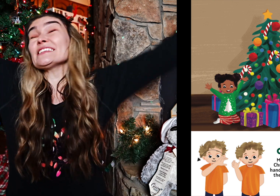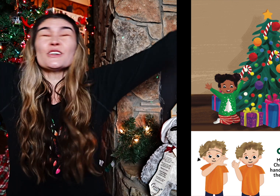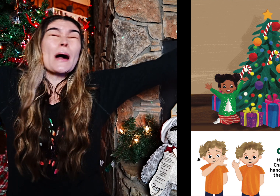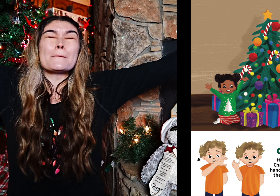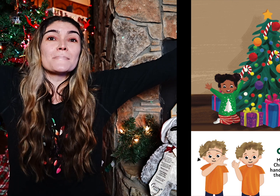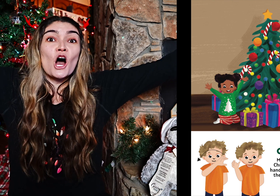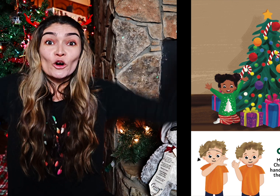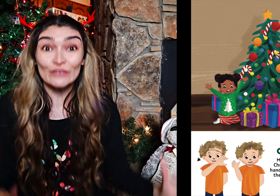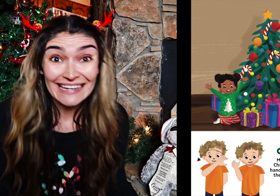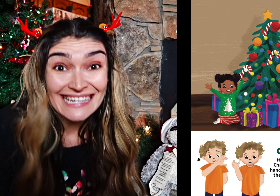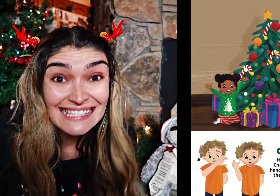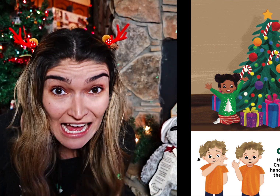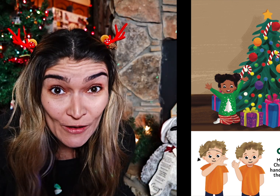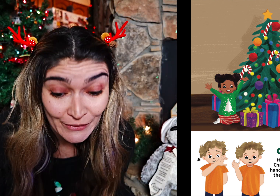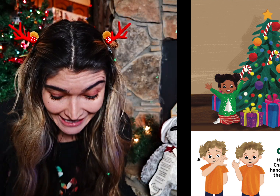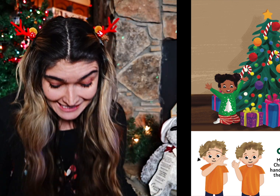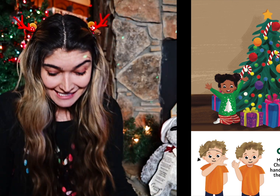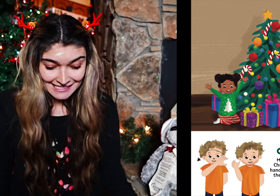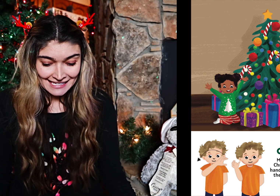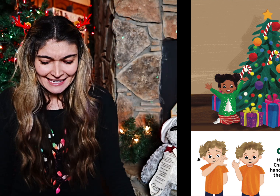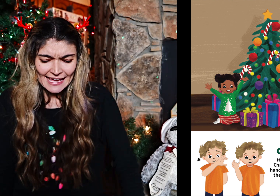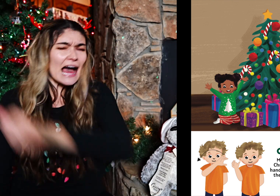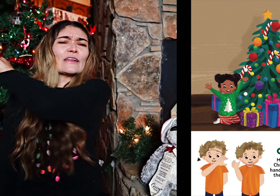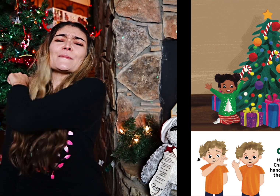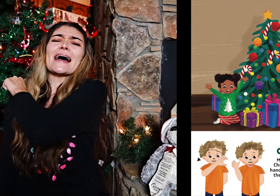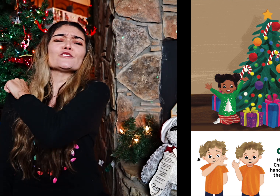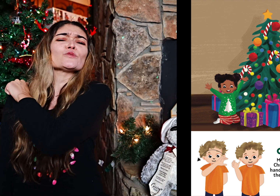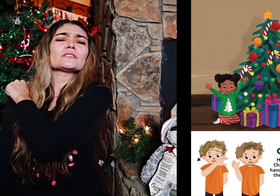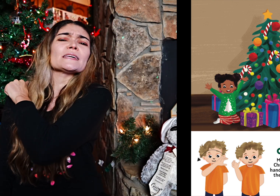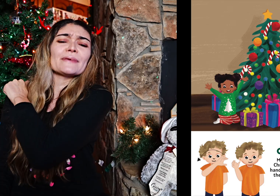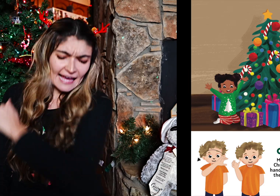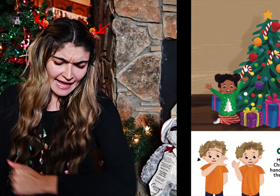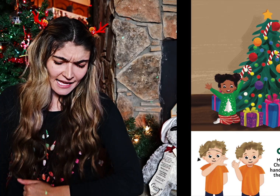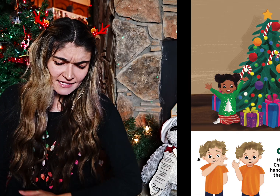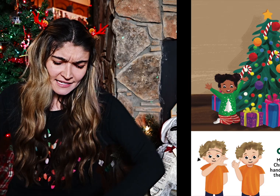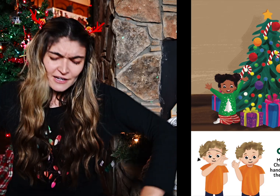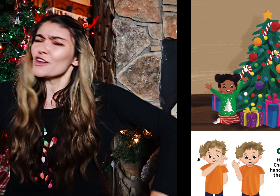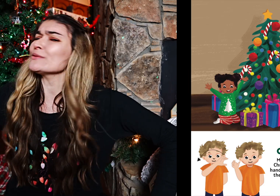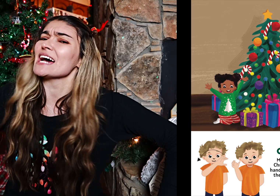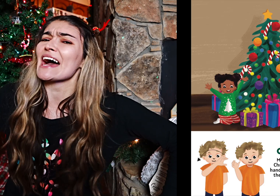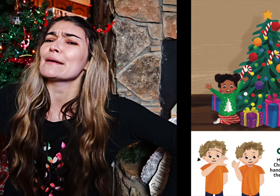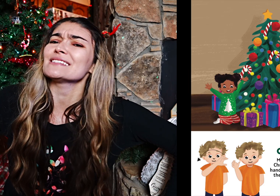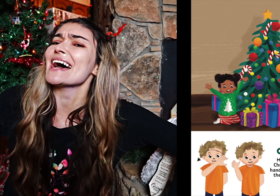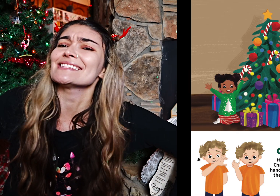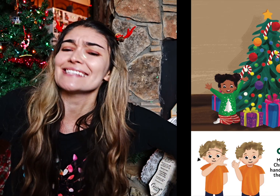you up. Ready to celebrate? Get out of bed, you sleepyhead. No time to